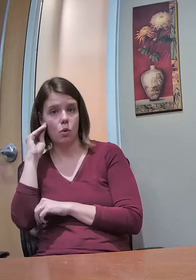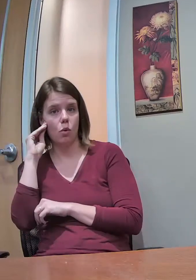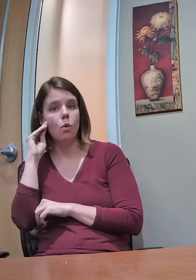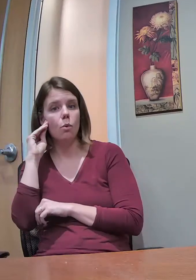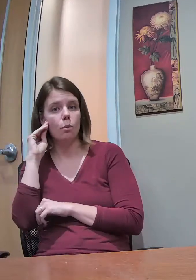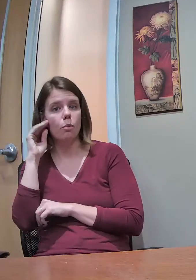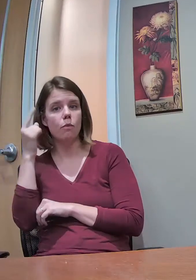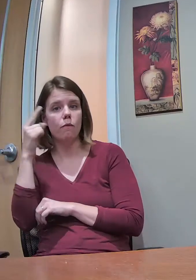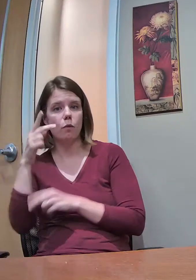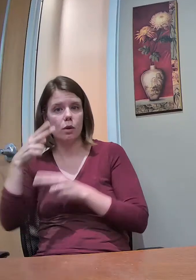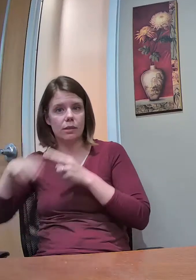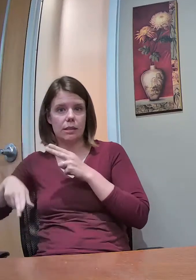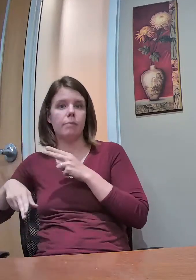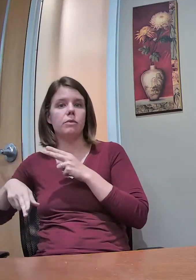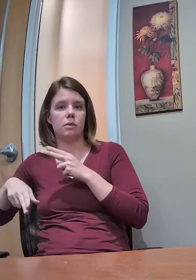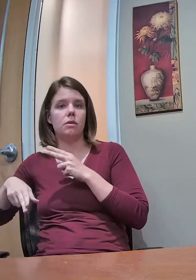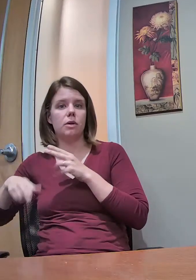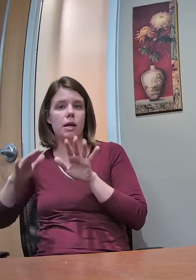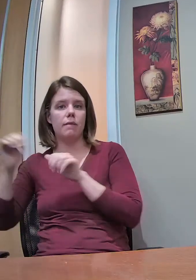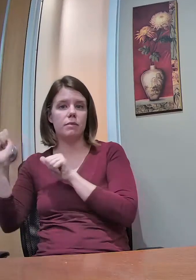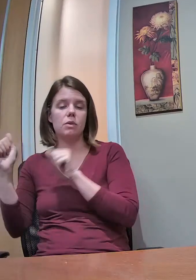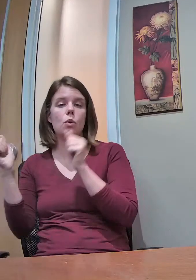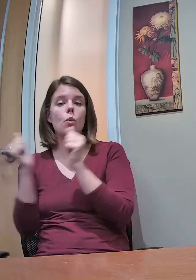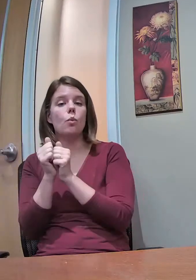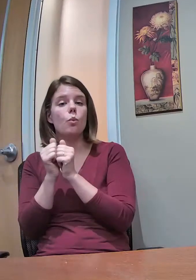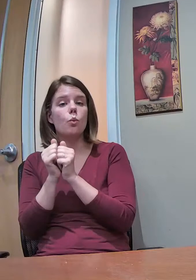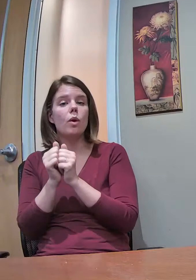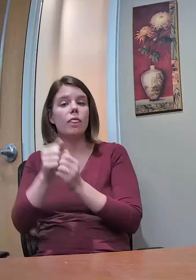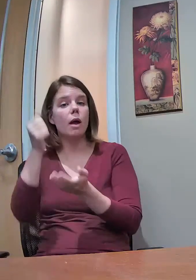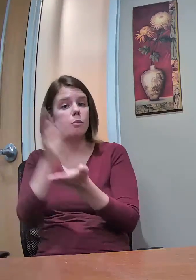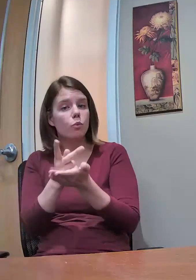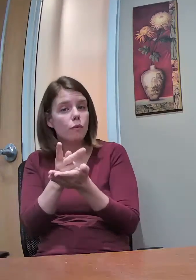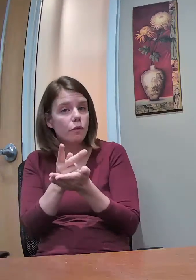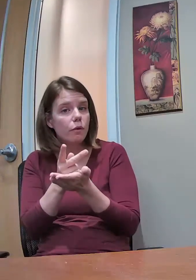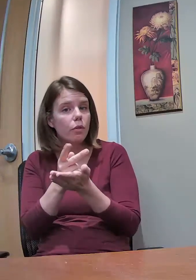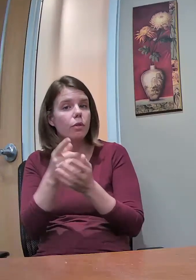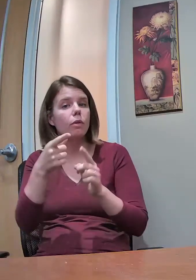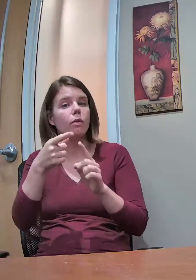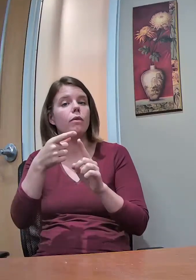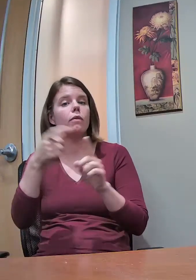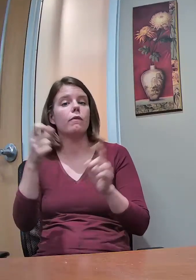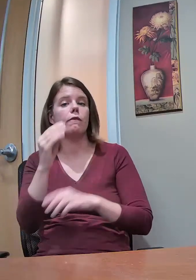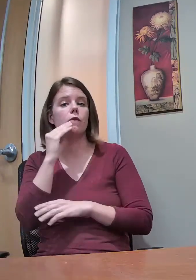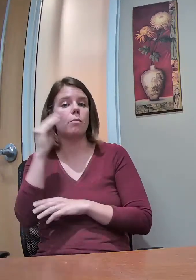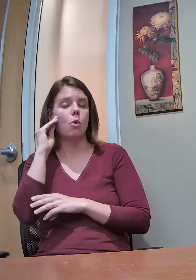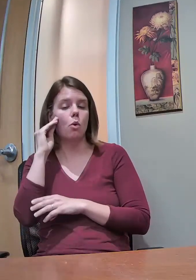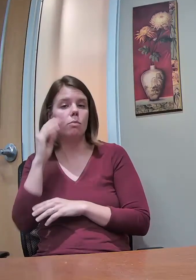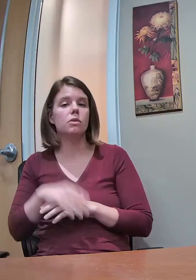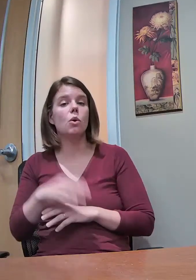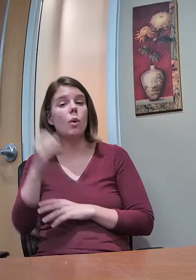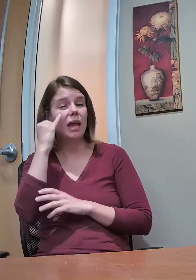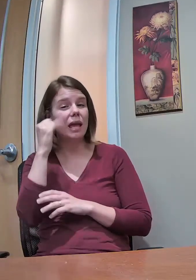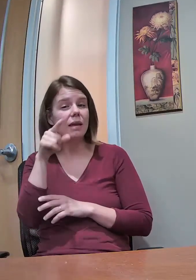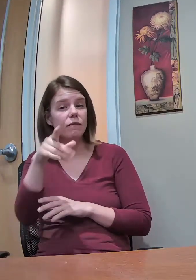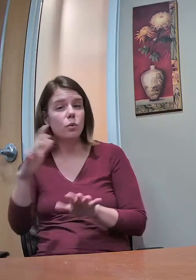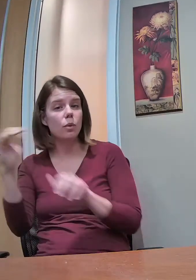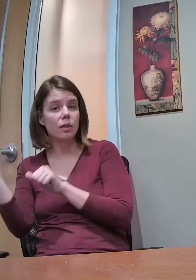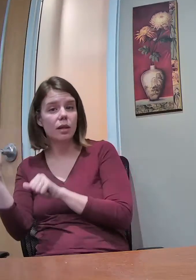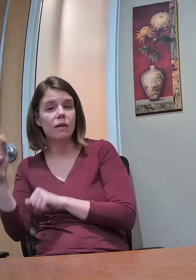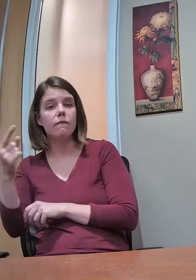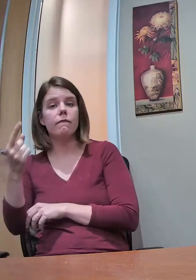with approval from the home. So to go out for the day, you don't need approval. If you're going overnight, then you need to get approval from the